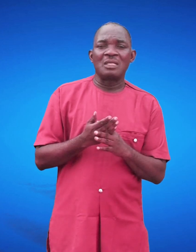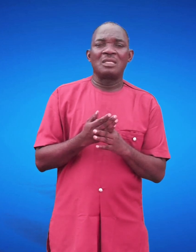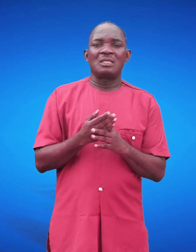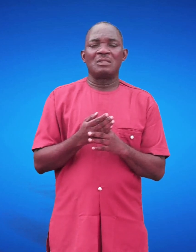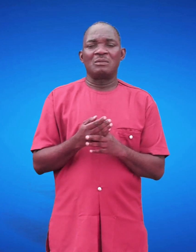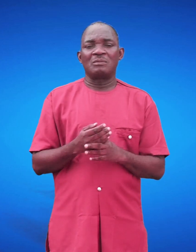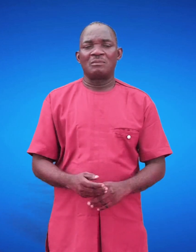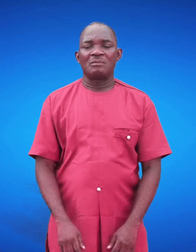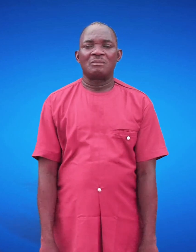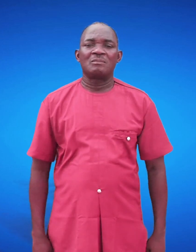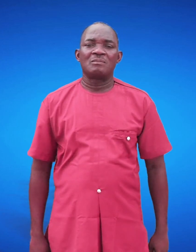so.